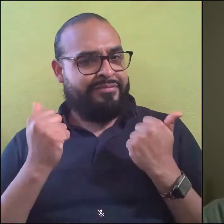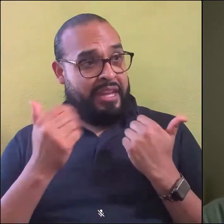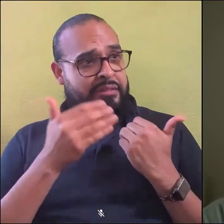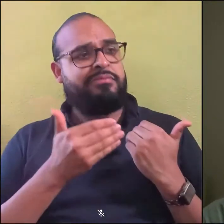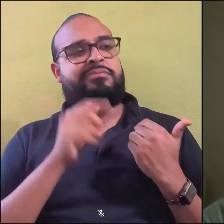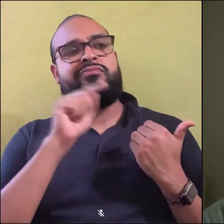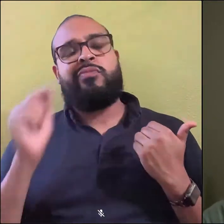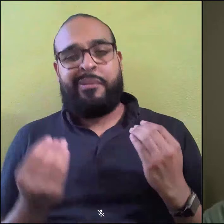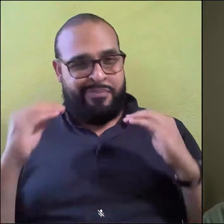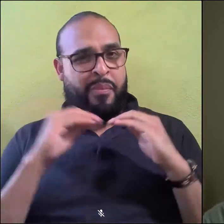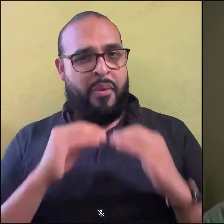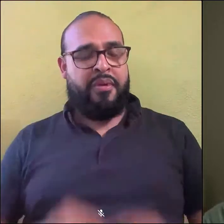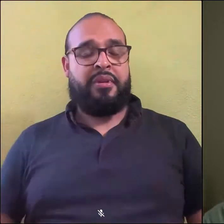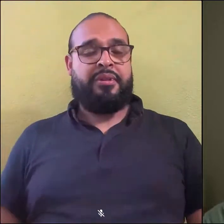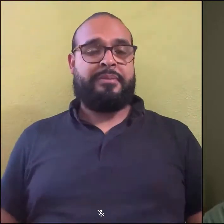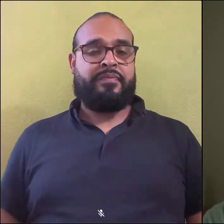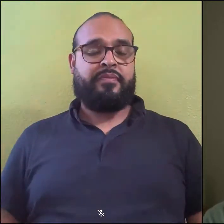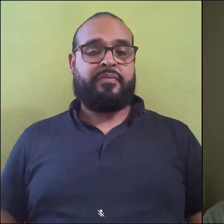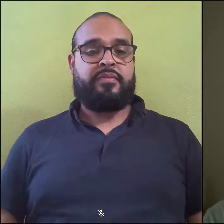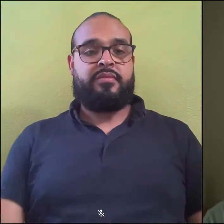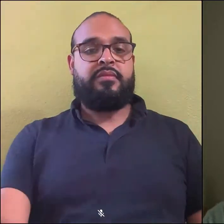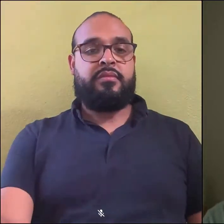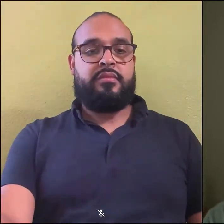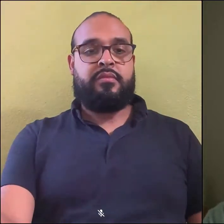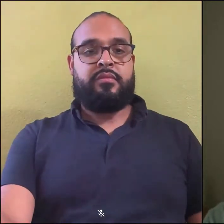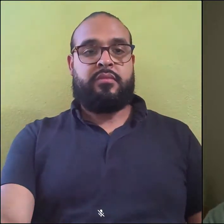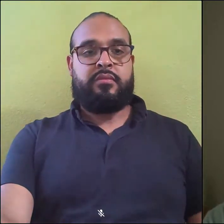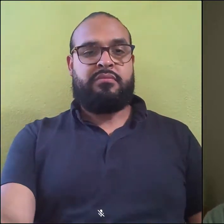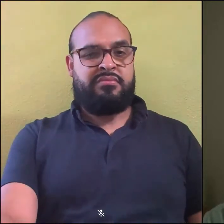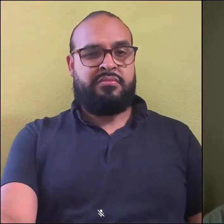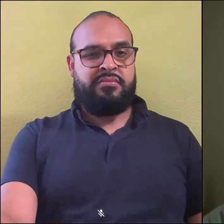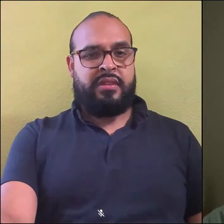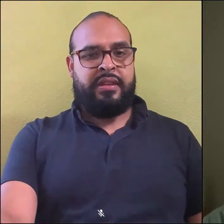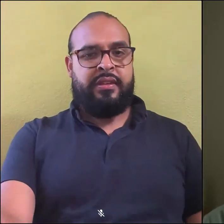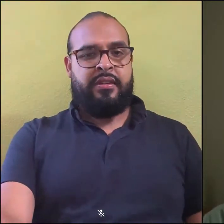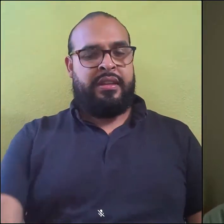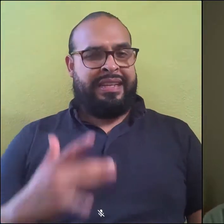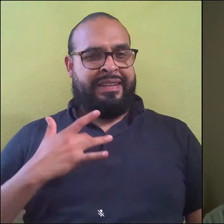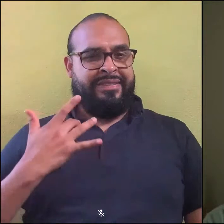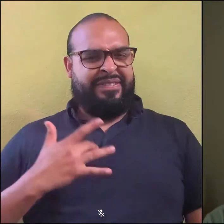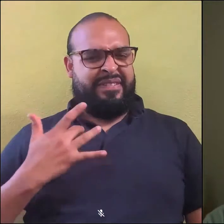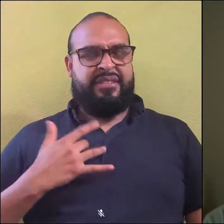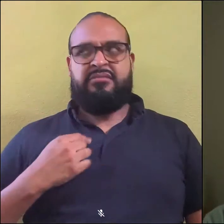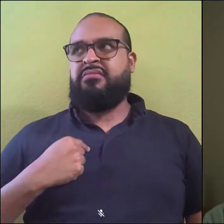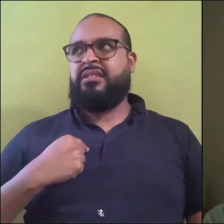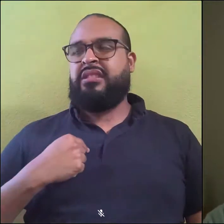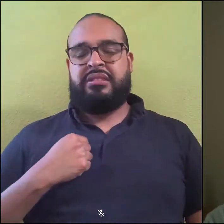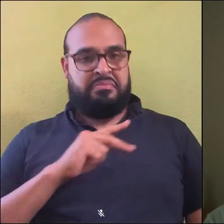I've just really gotten so much value and gotten so much benefit out of doing